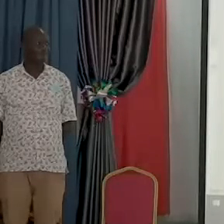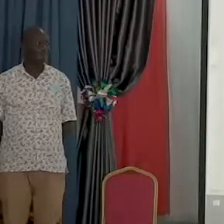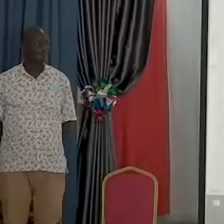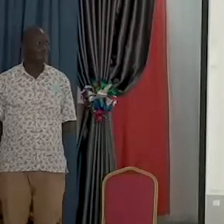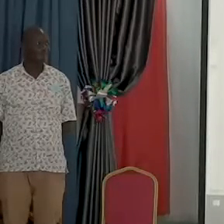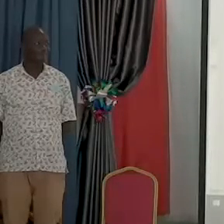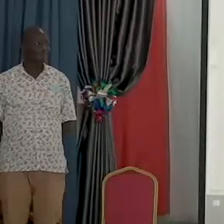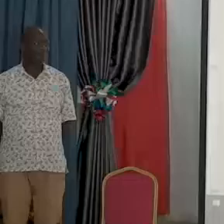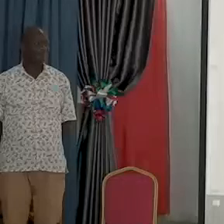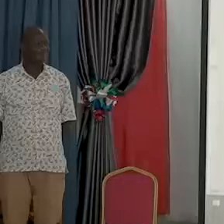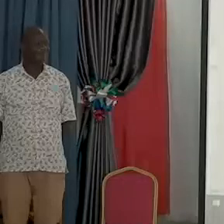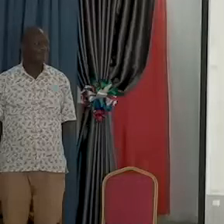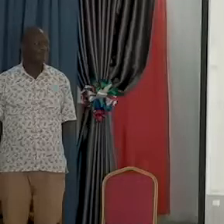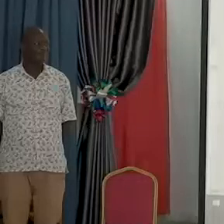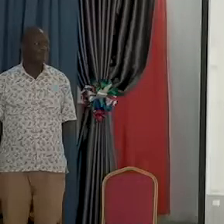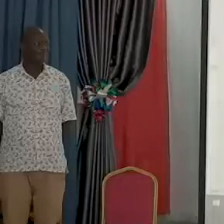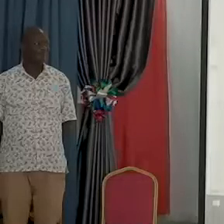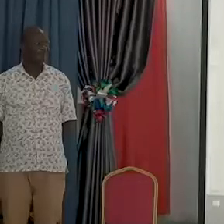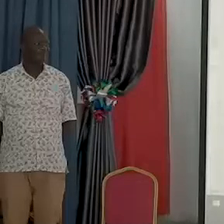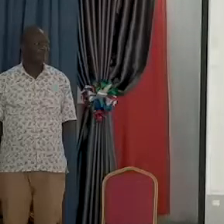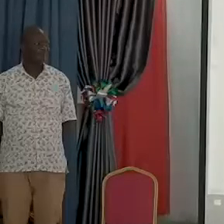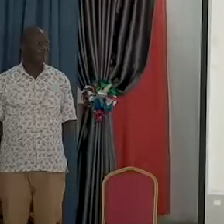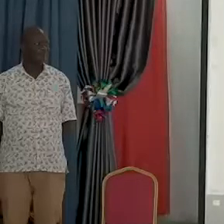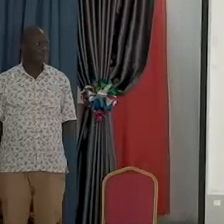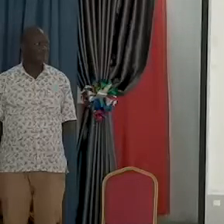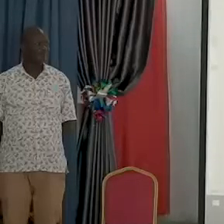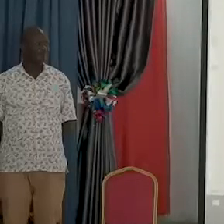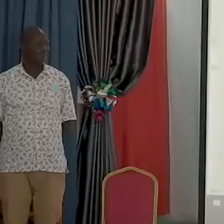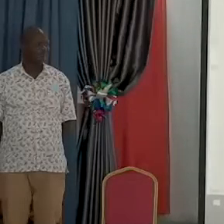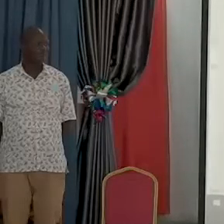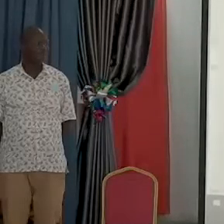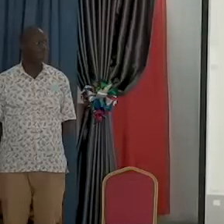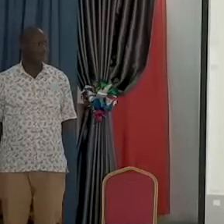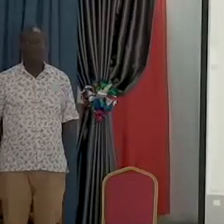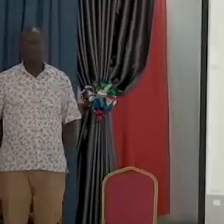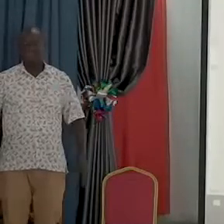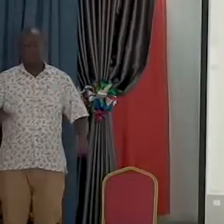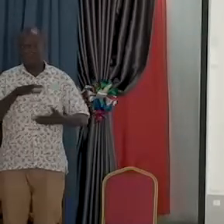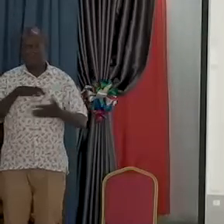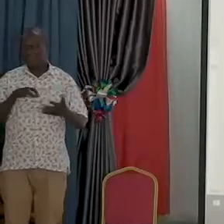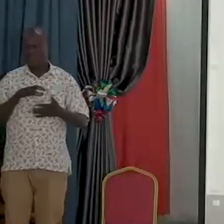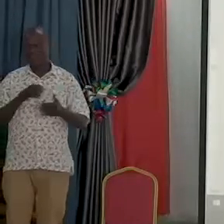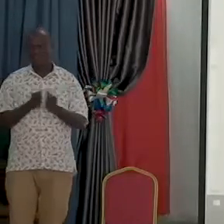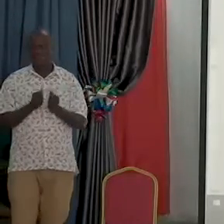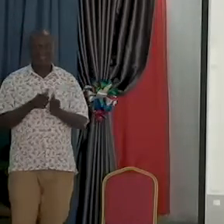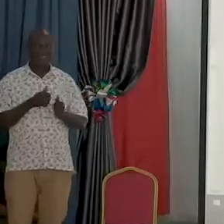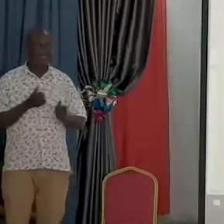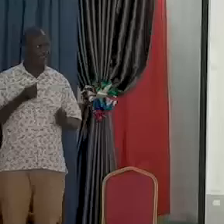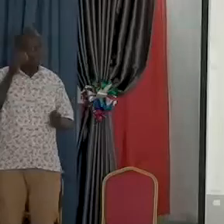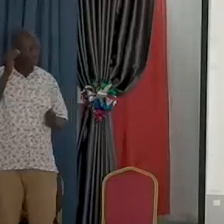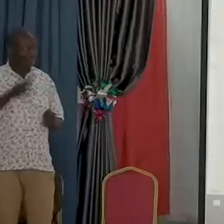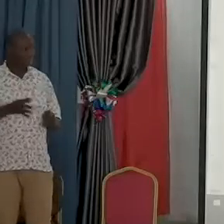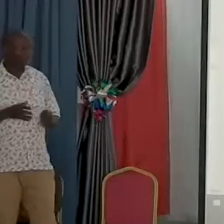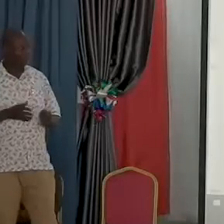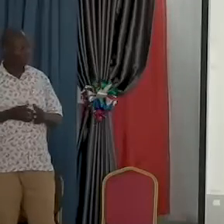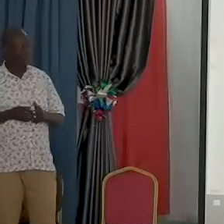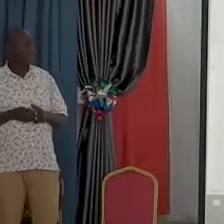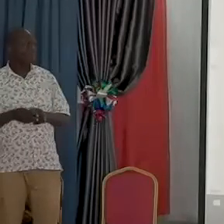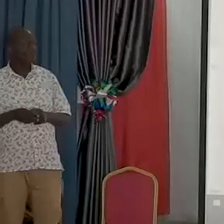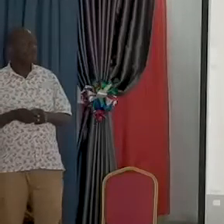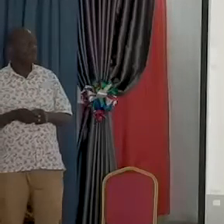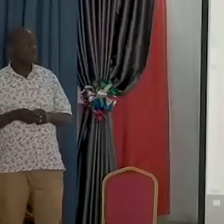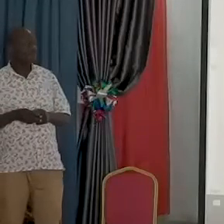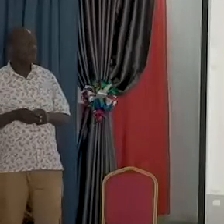So interact with fellow students? Perfect. Jordan, would you write that? Yes. In a classroom like this, we